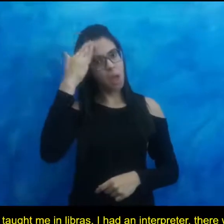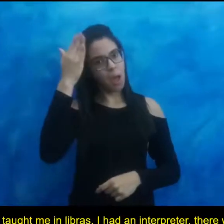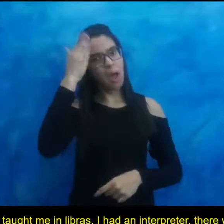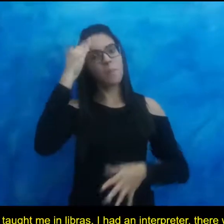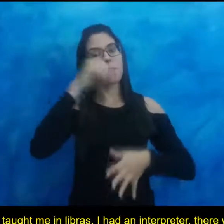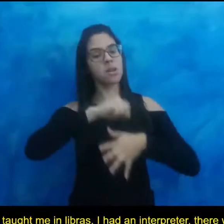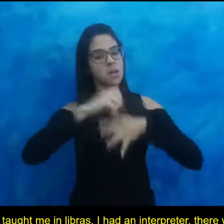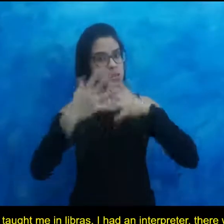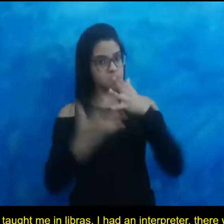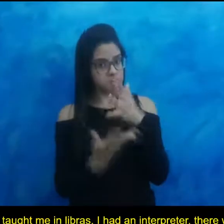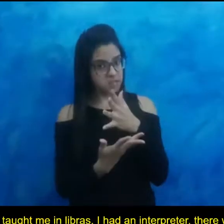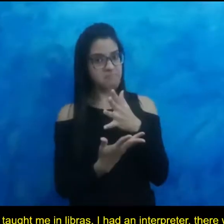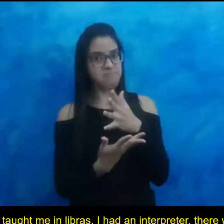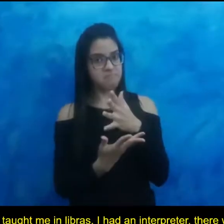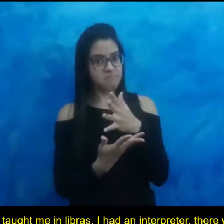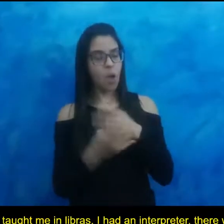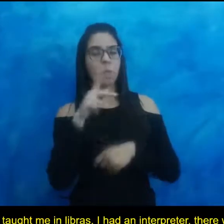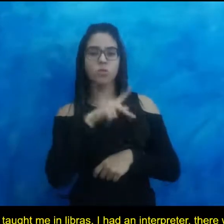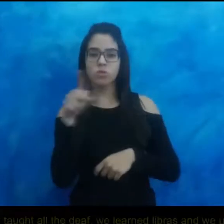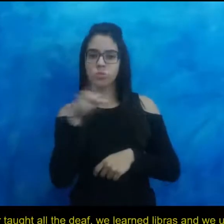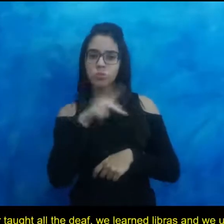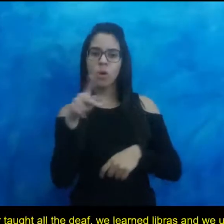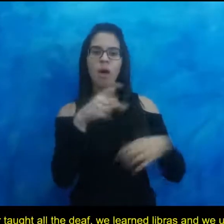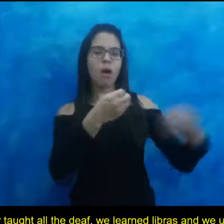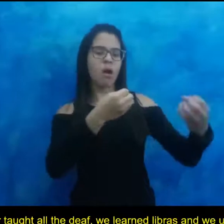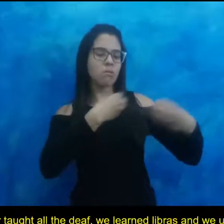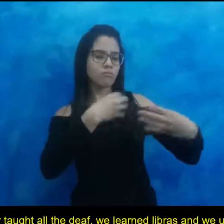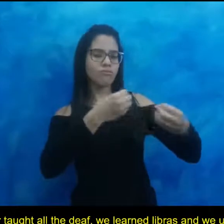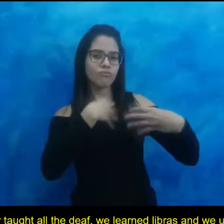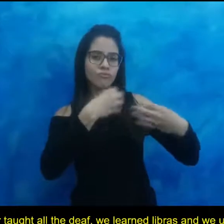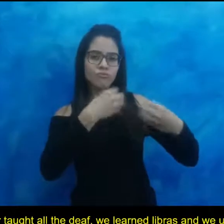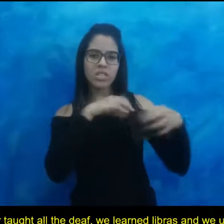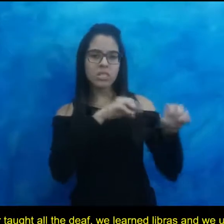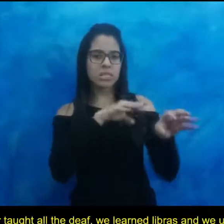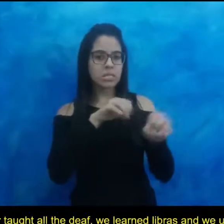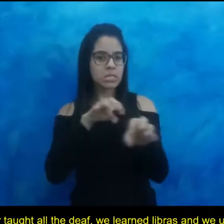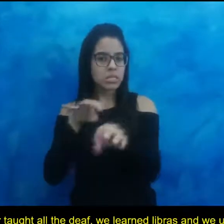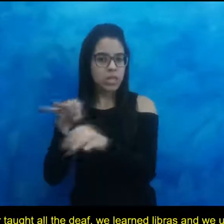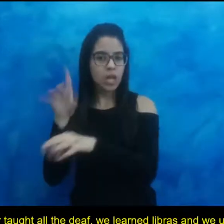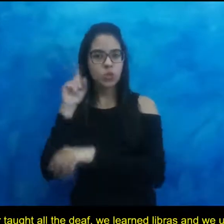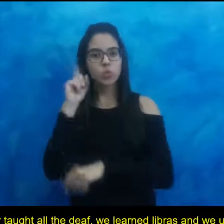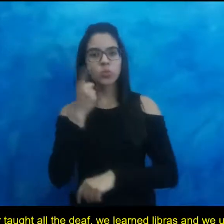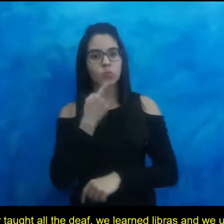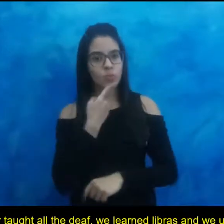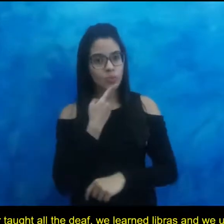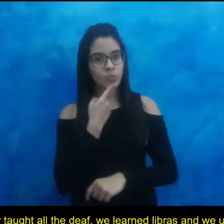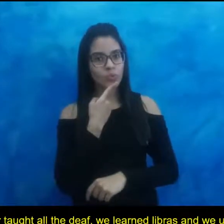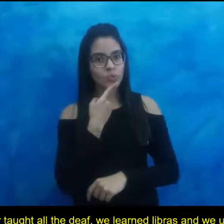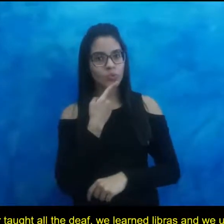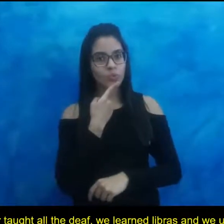The teacher taught all the deaf. We learned Libras and we understood some words in Portuguese. We were